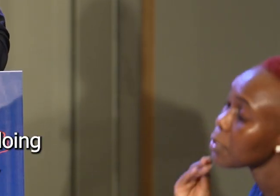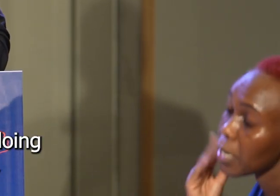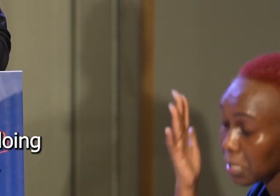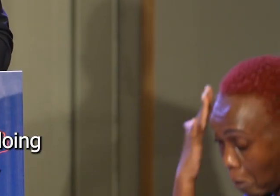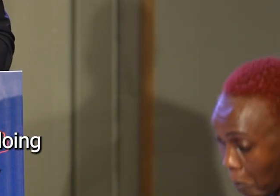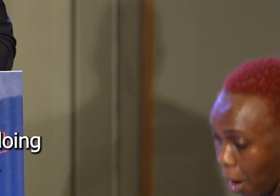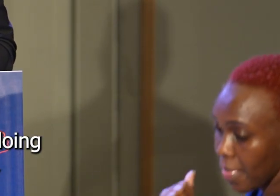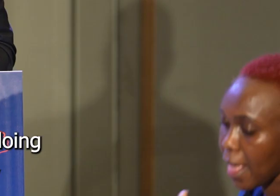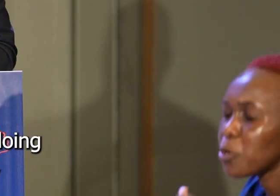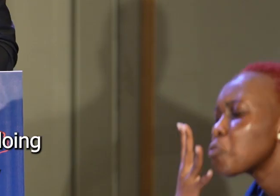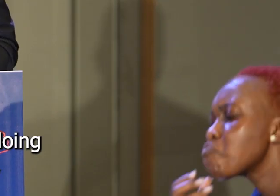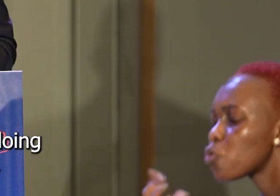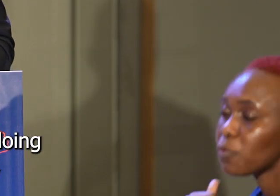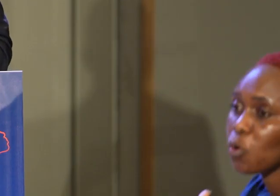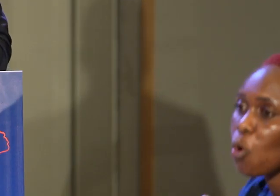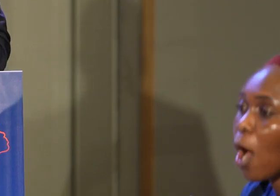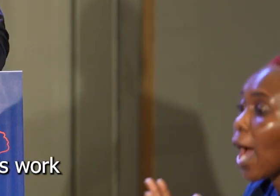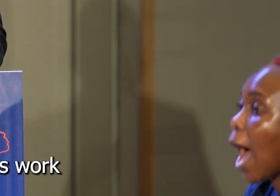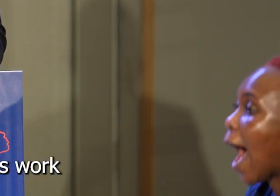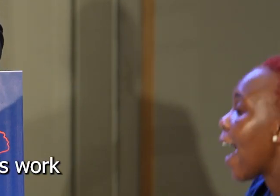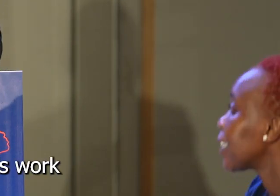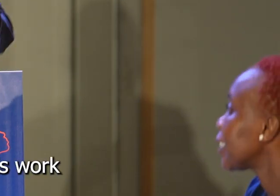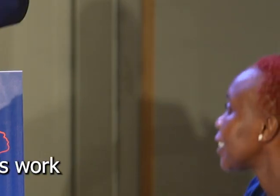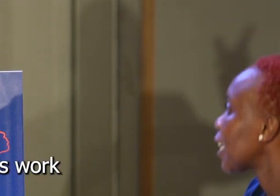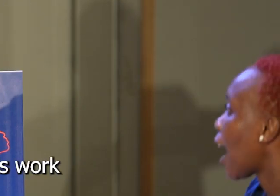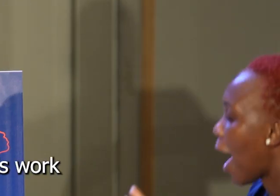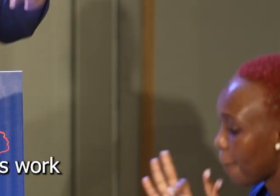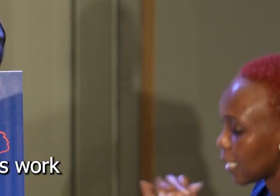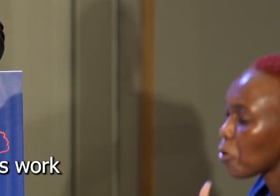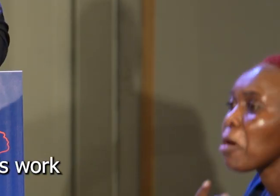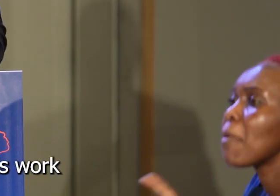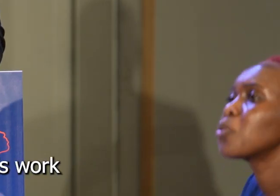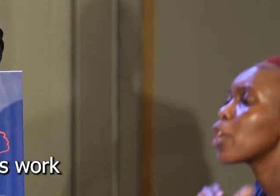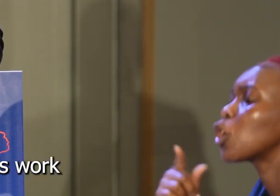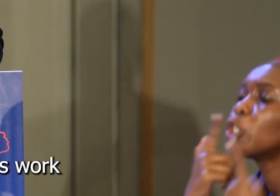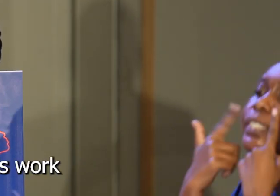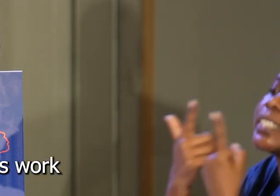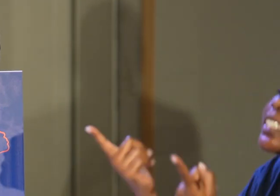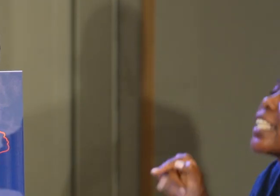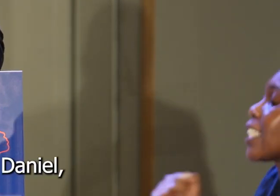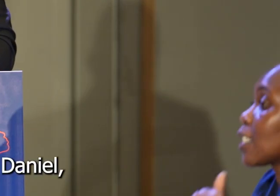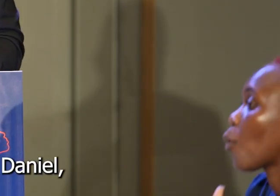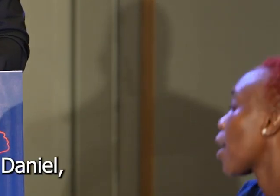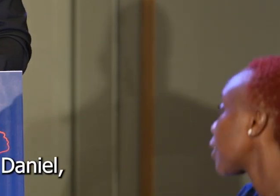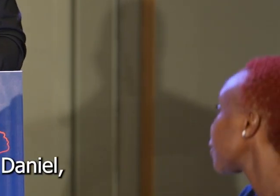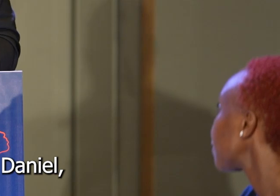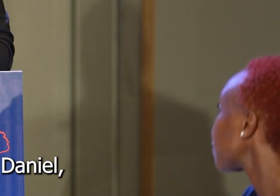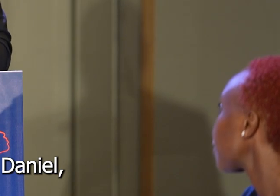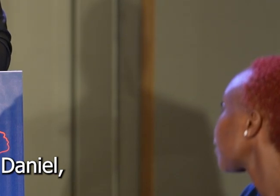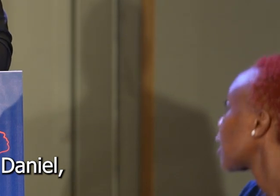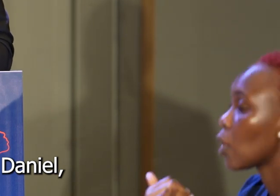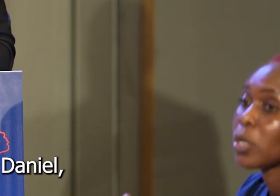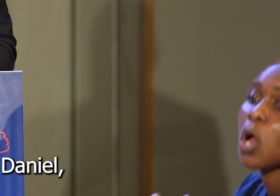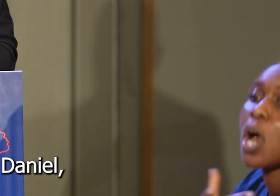they are doing beautiful work and nice work, yet we are not seeing this work. So I would like this time